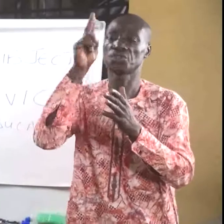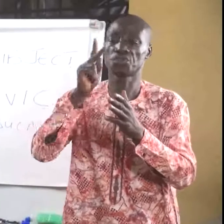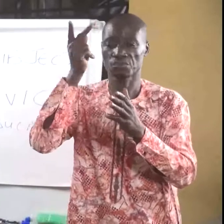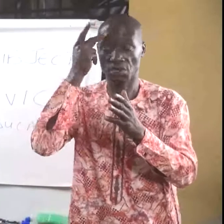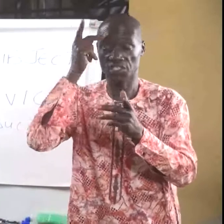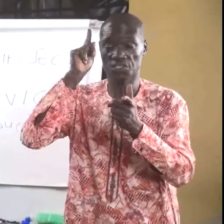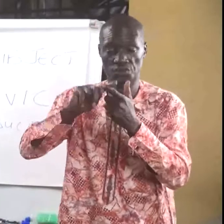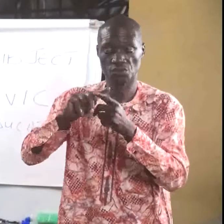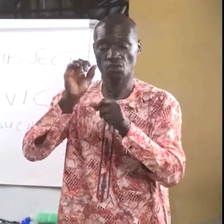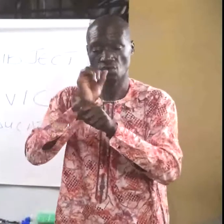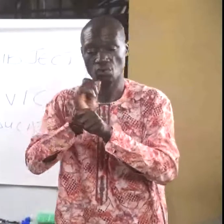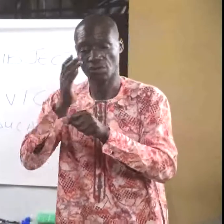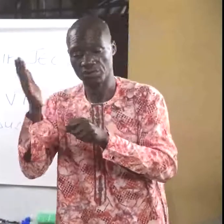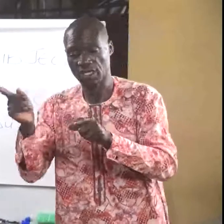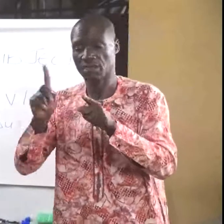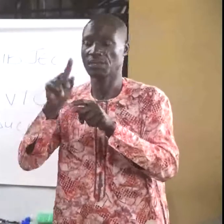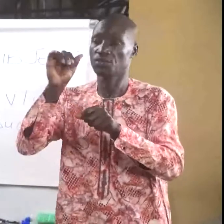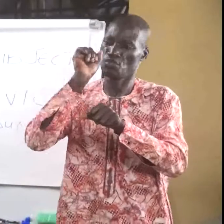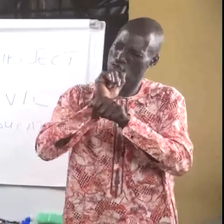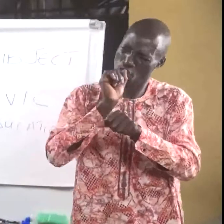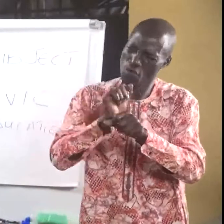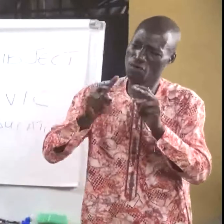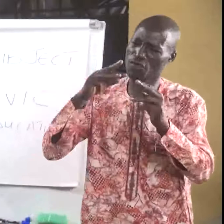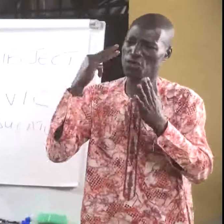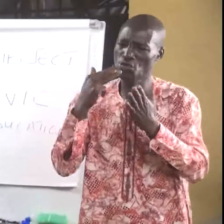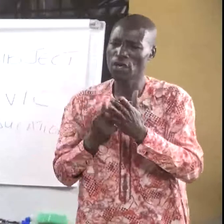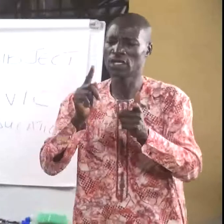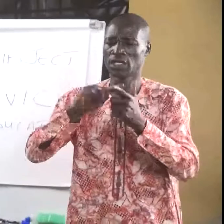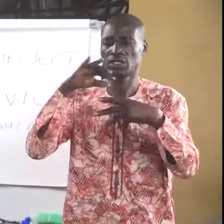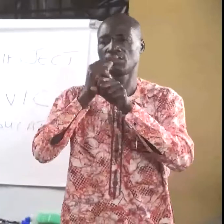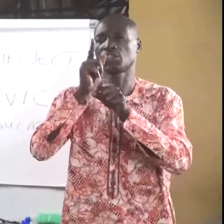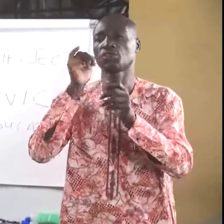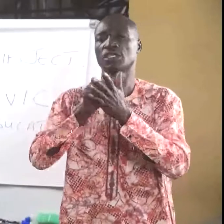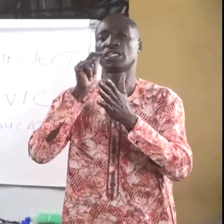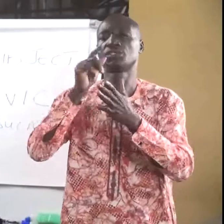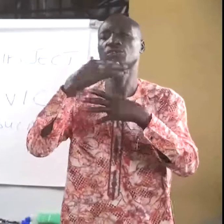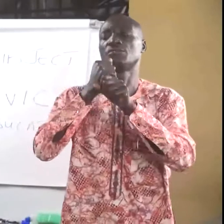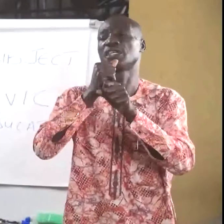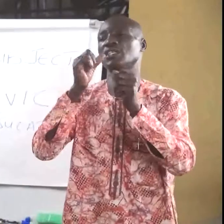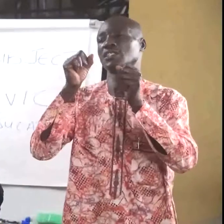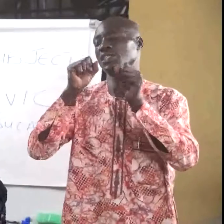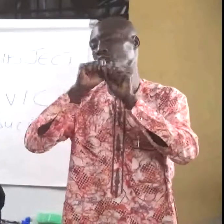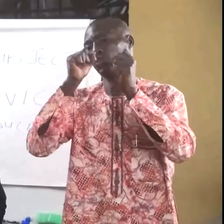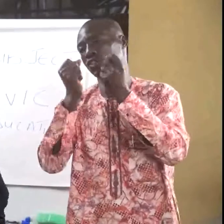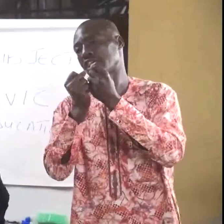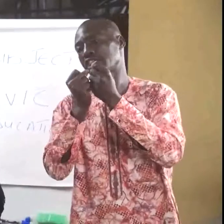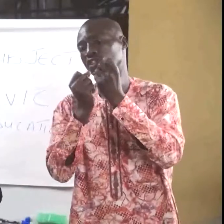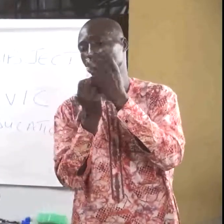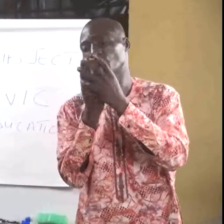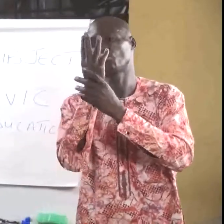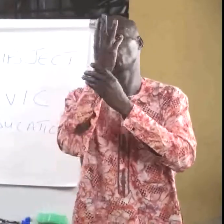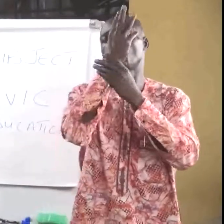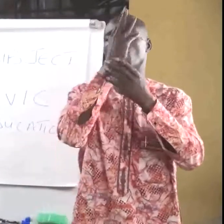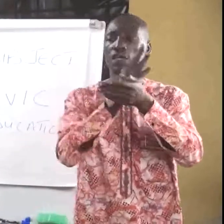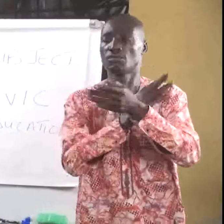government of the day, you will give that government your cooperation, and you do what you are supposed to do at when you are supposed